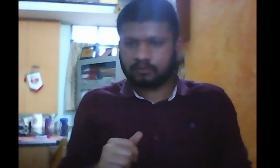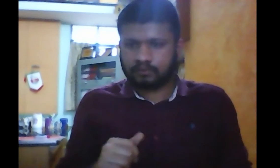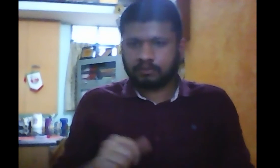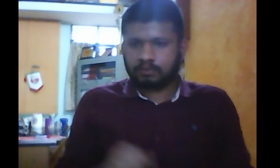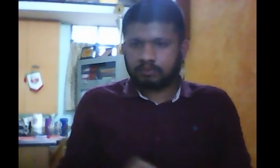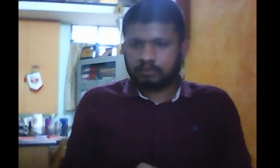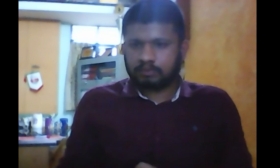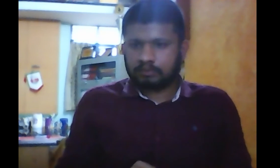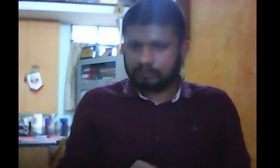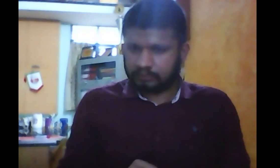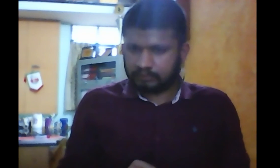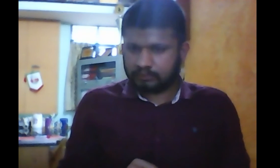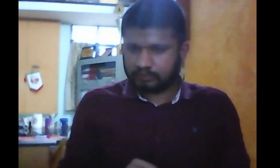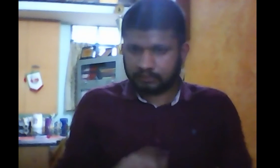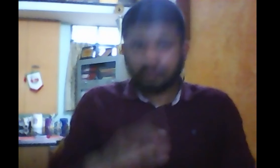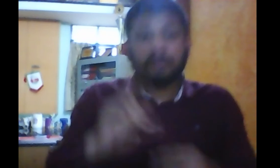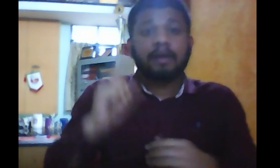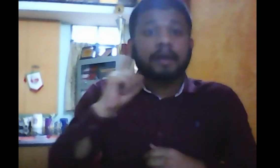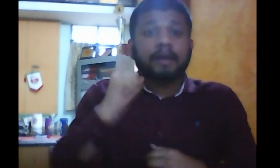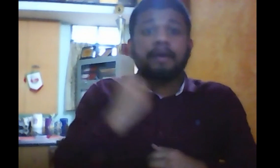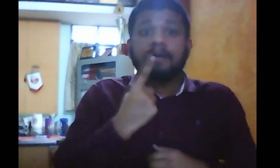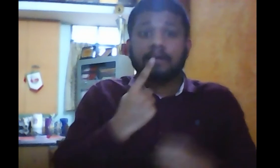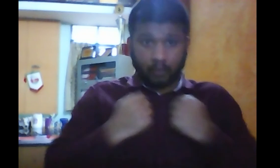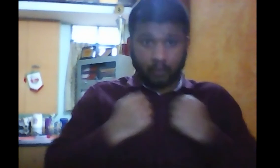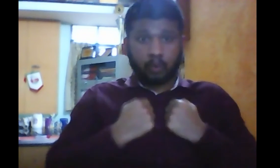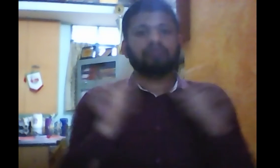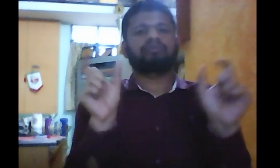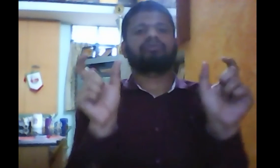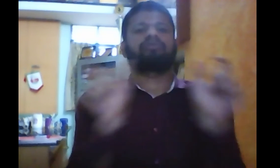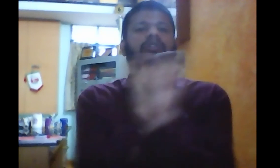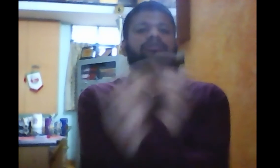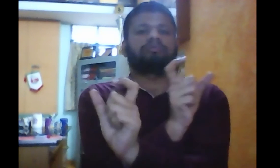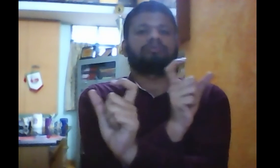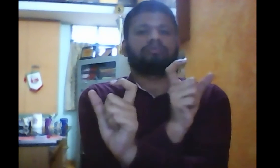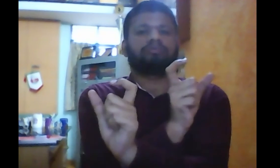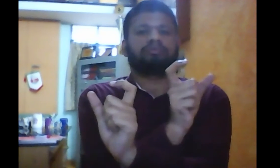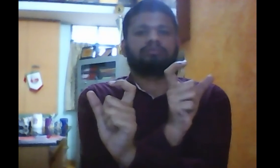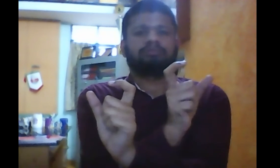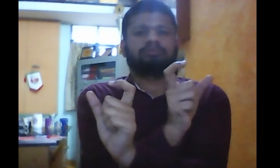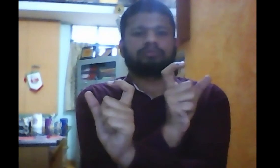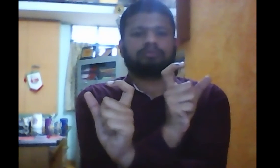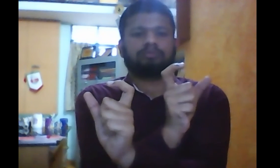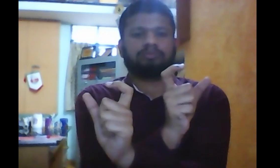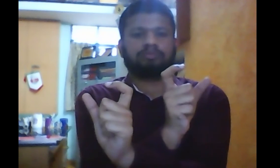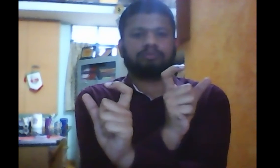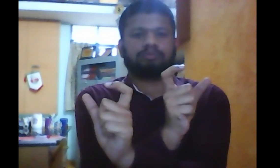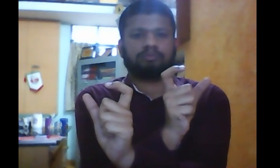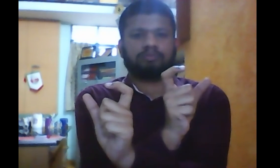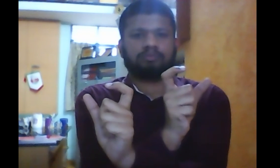grammar, right? So for deaf people, we have Indian Sign Language and we are using the Indian